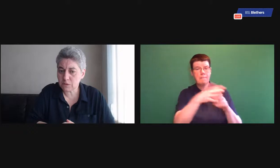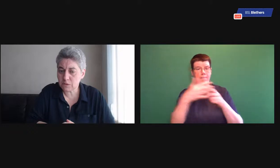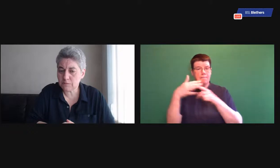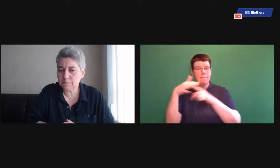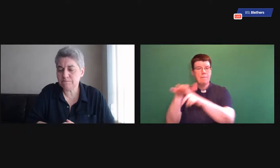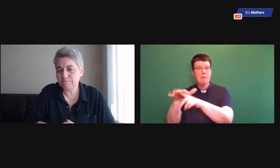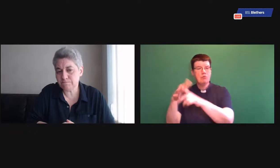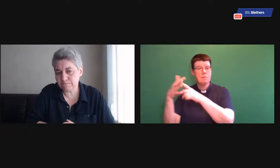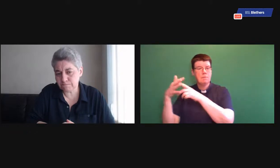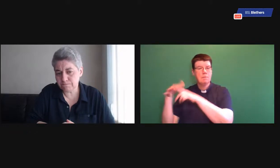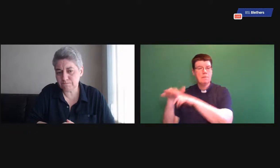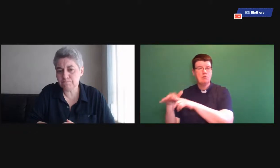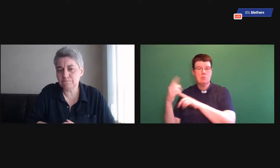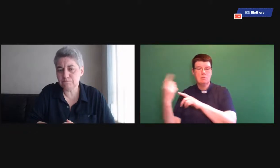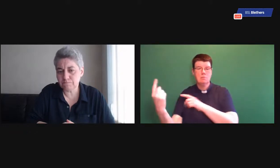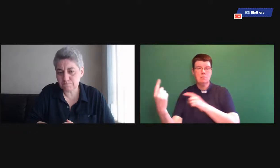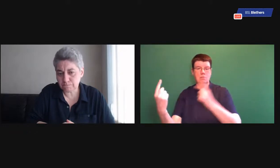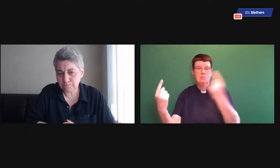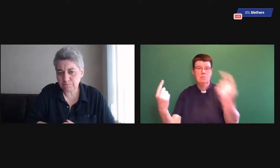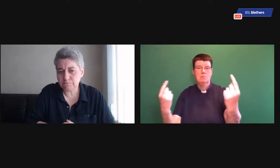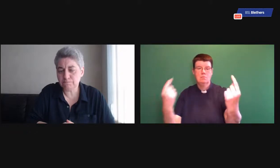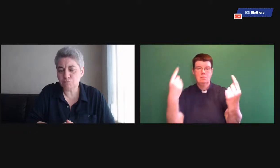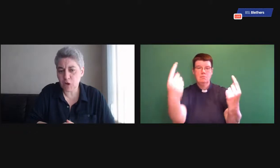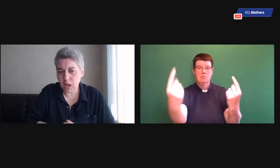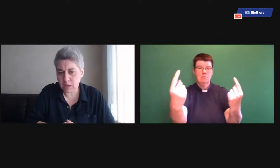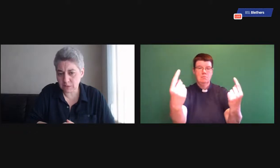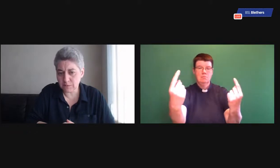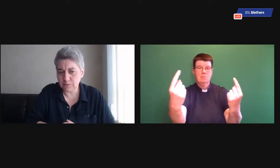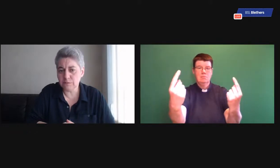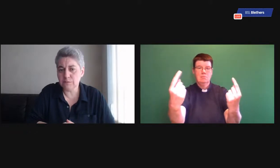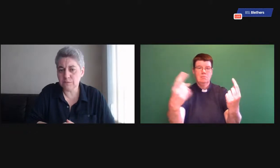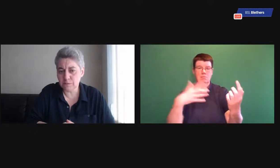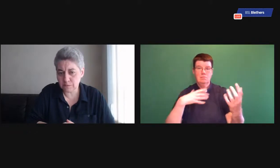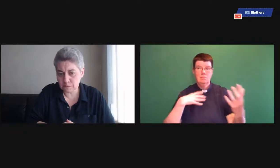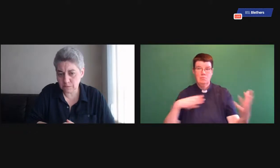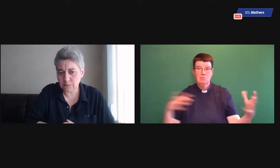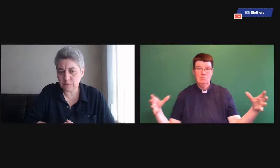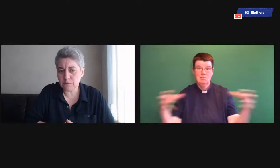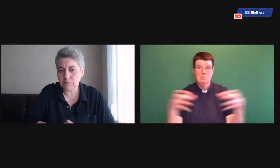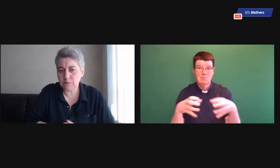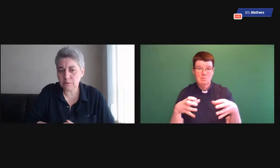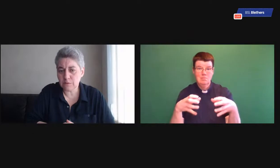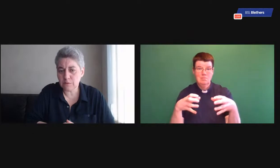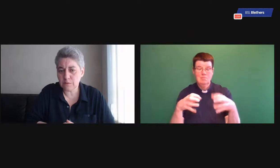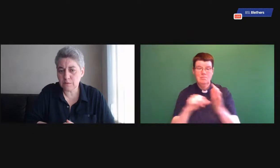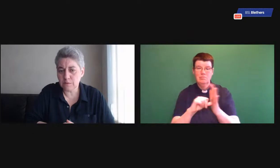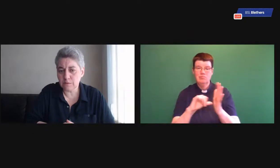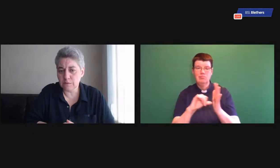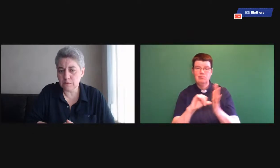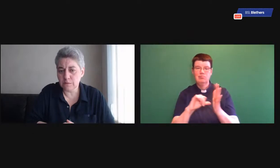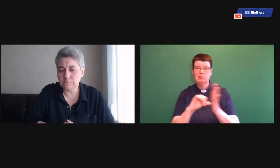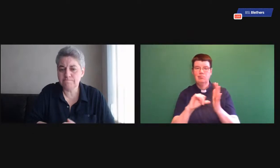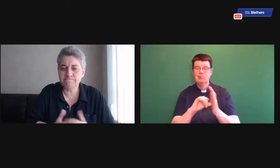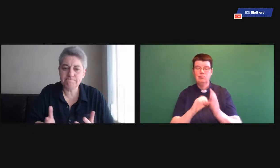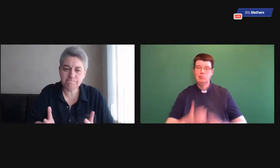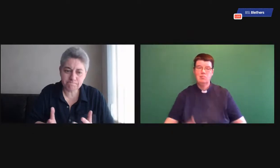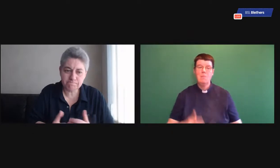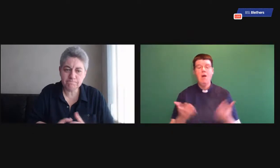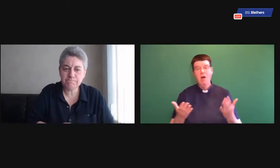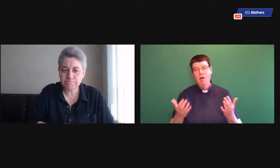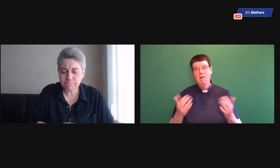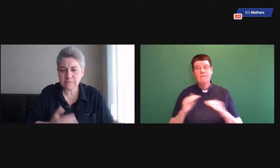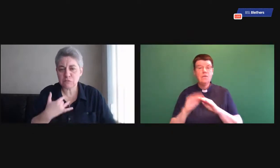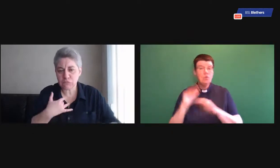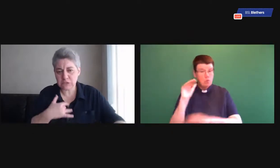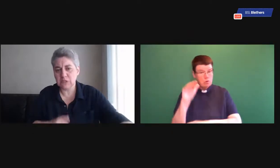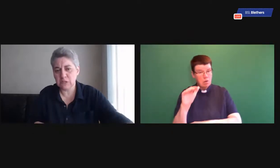families. And the other thing is a lot of the deaf children are now being mainstreamed and they're now being more isolated than they